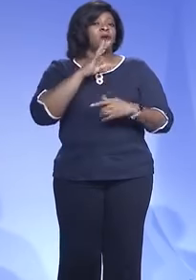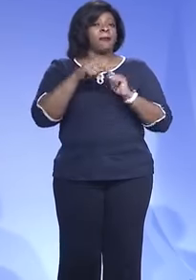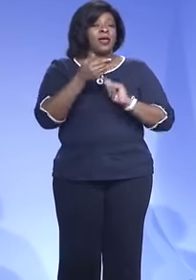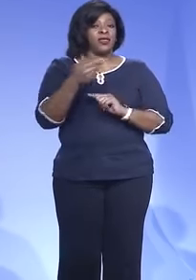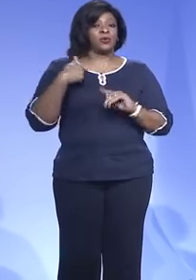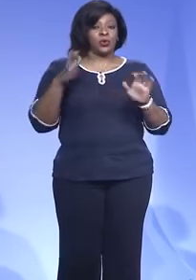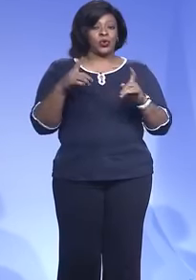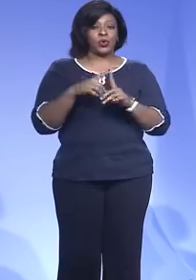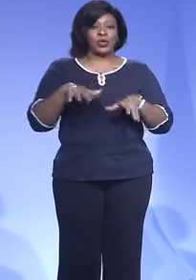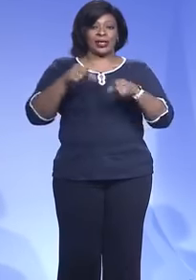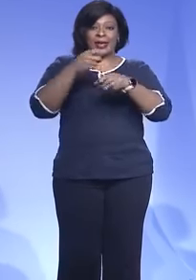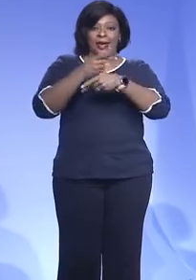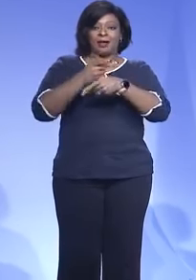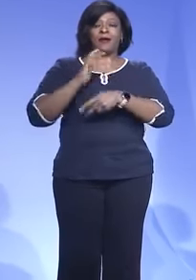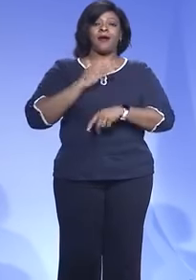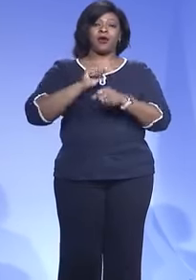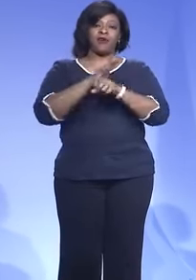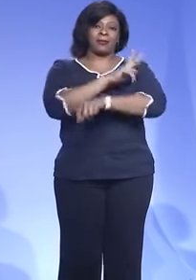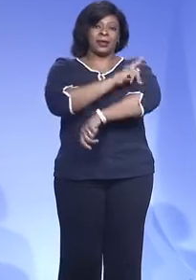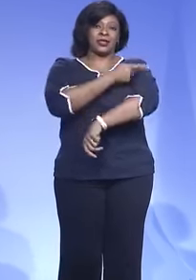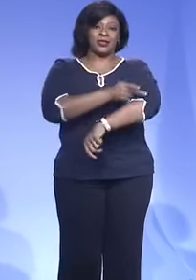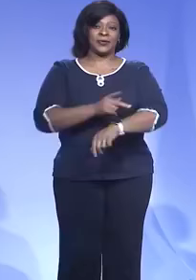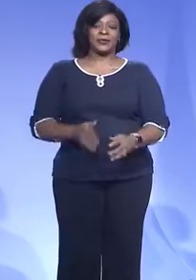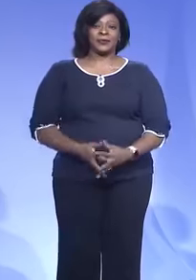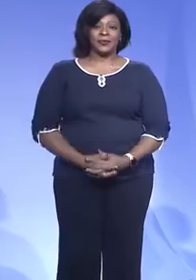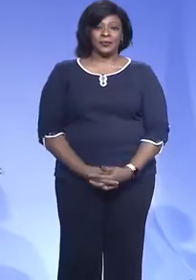we're doing to take care of our COVID patients.